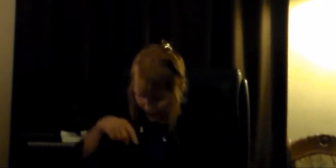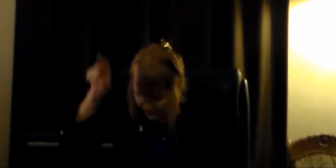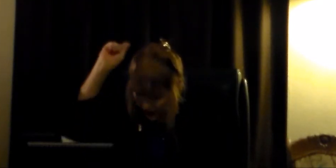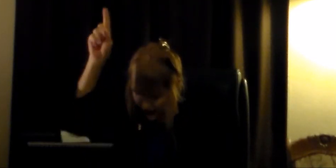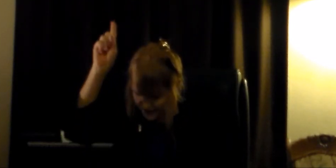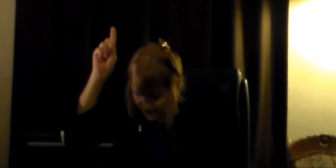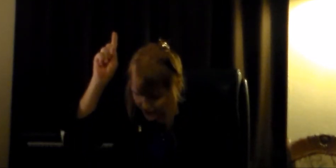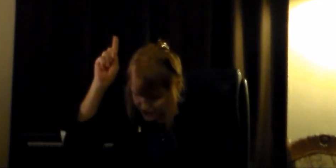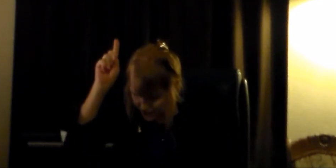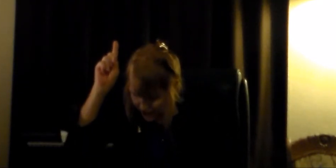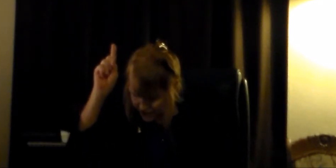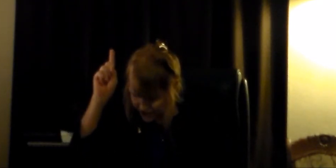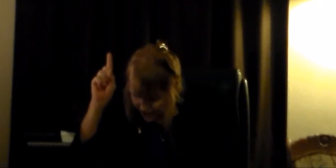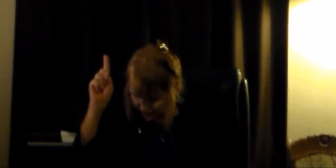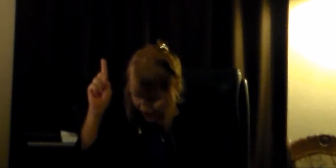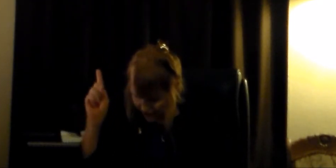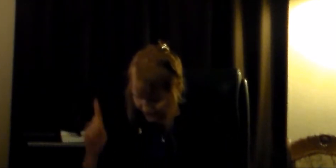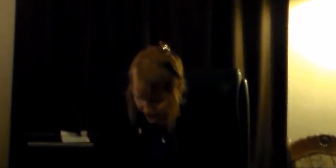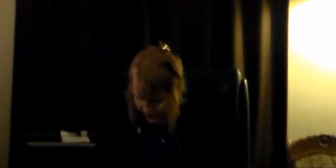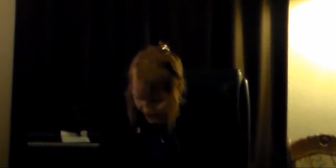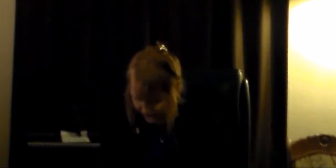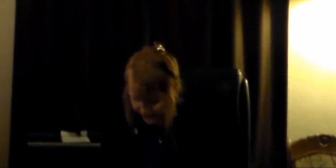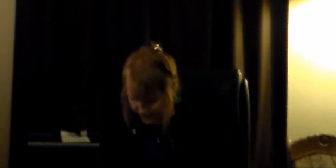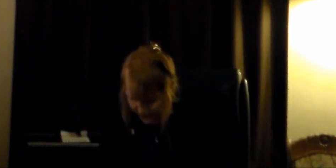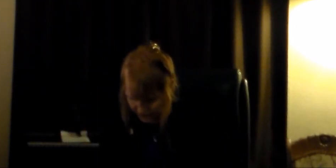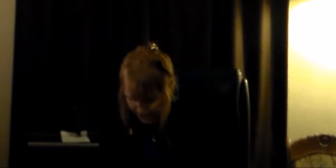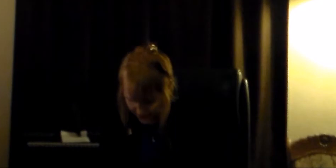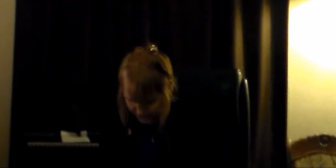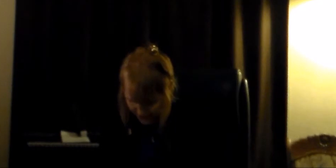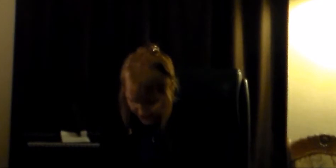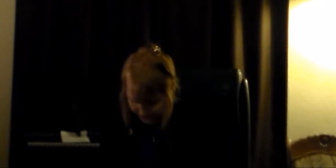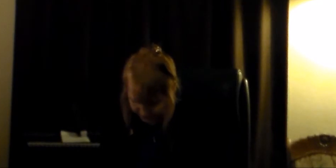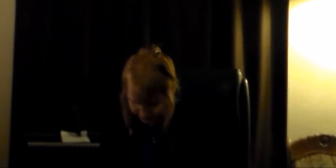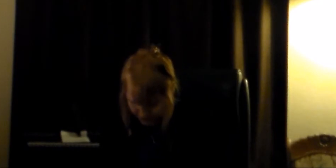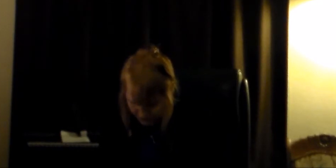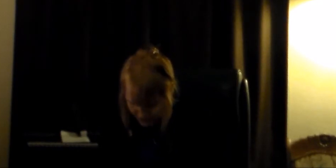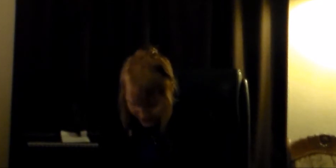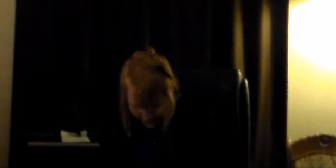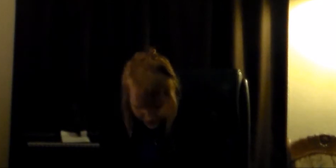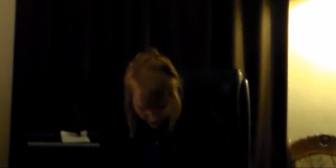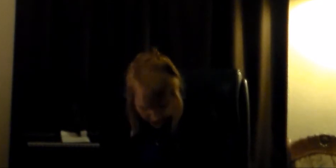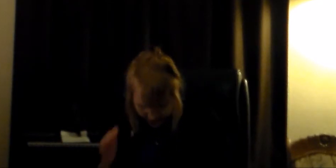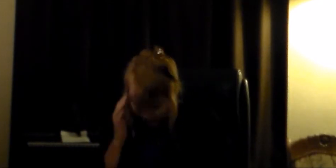have the light, L-I-G-H-T, of life, L-I-F-E, amen, amen. So remember that as well.